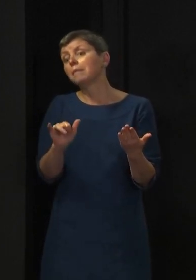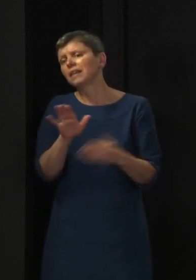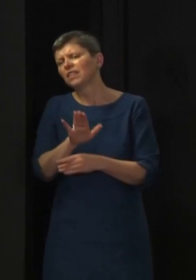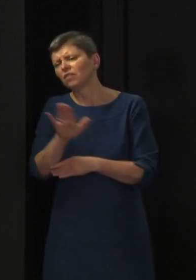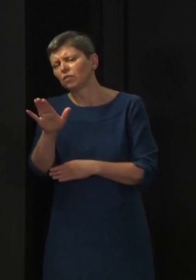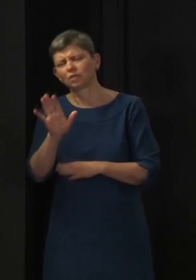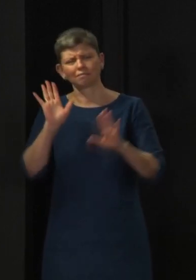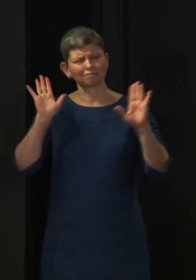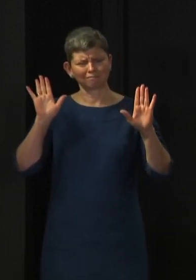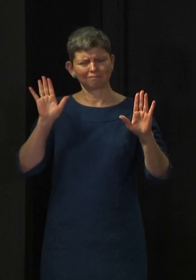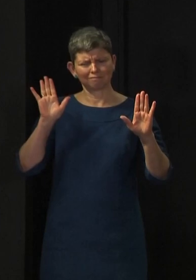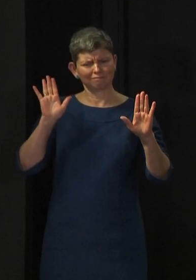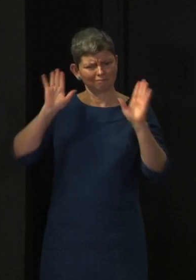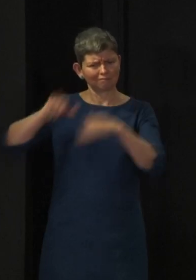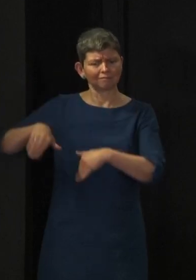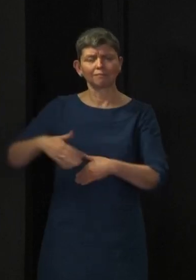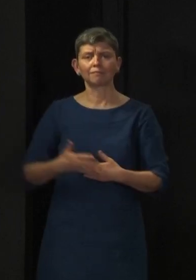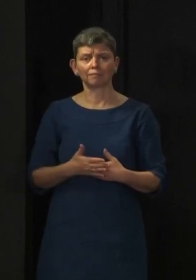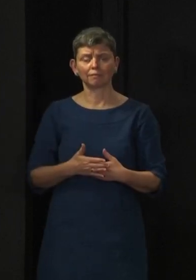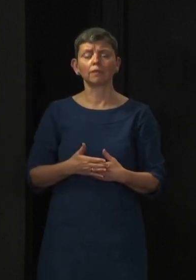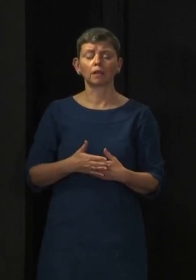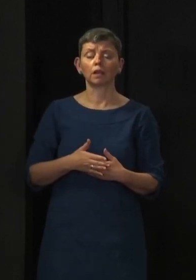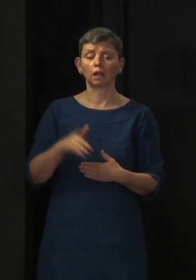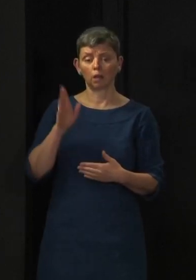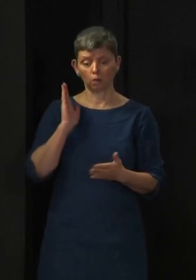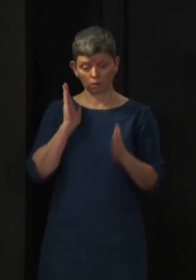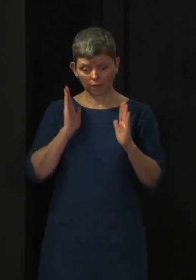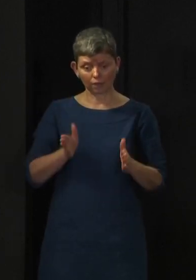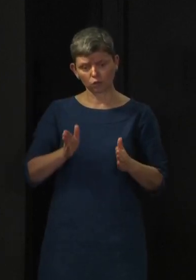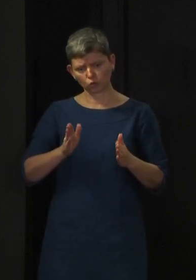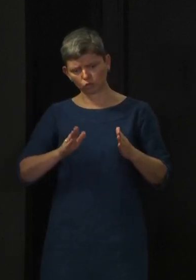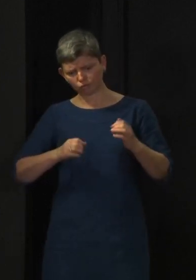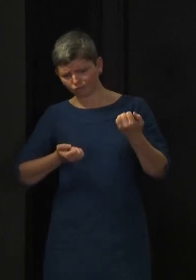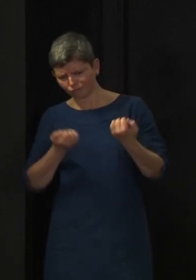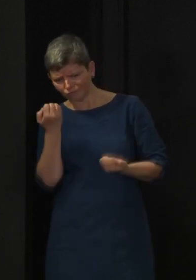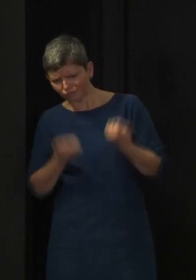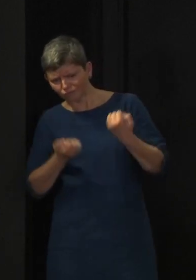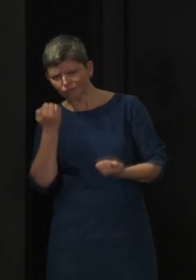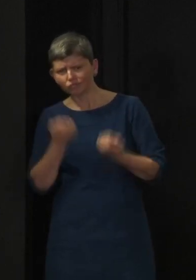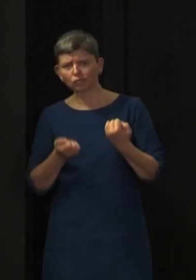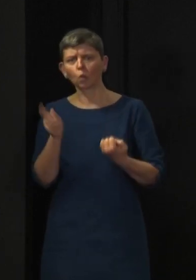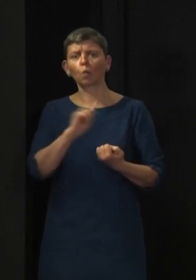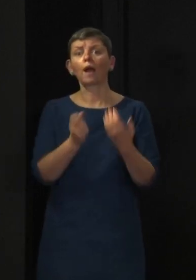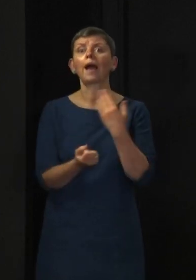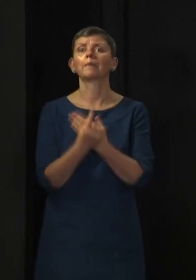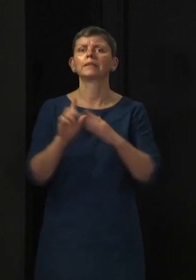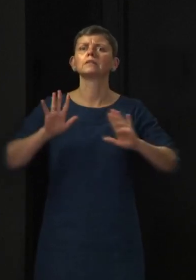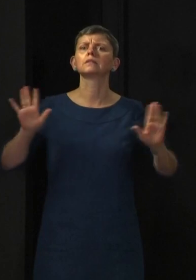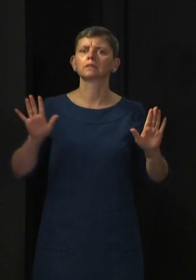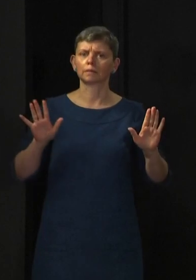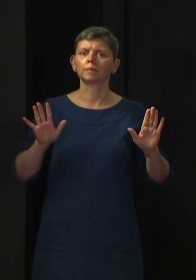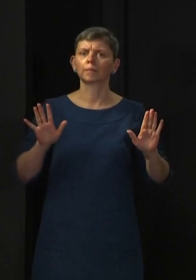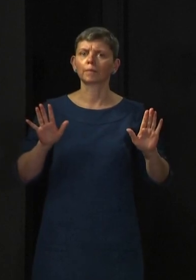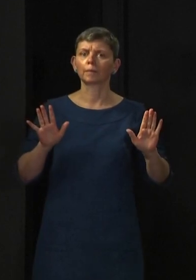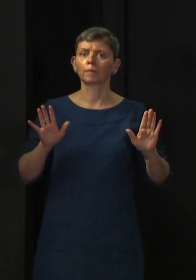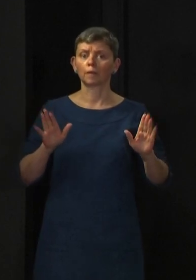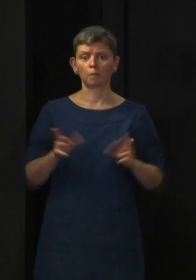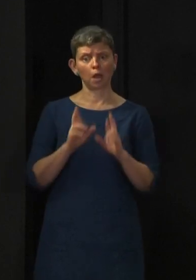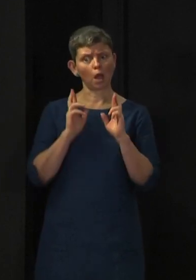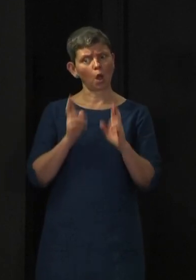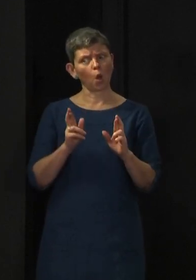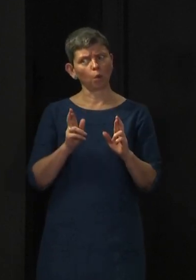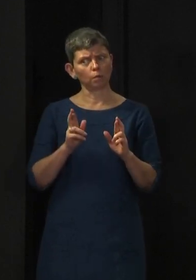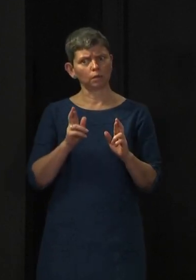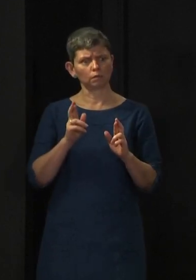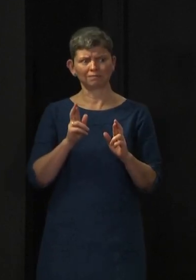what our action might be. We have to judge things on their, you know, the circumstances that happen. But I would hope that we don't have